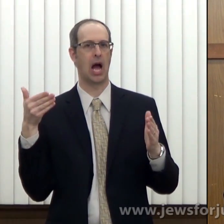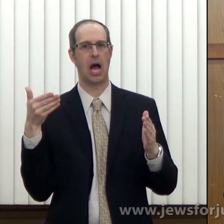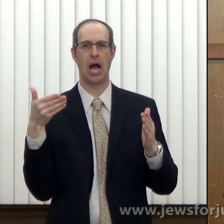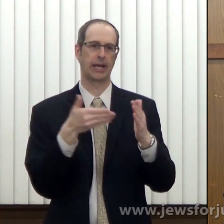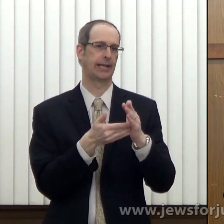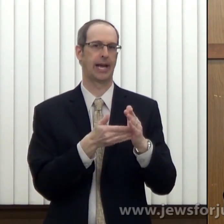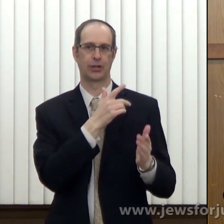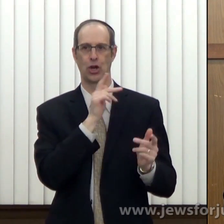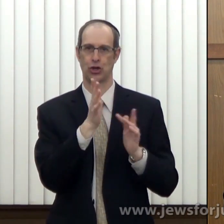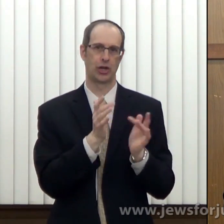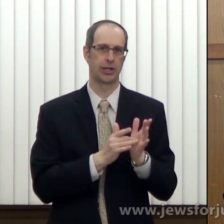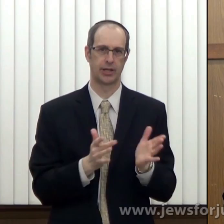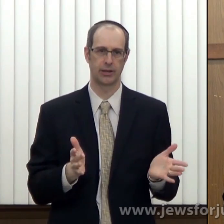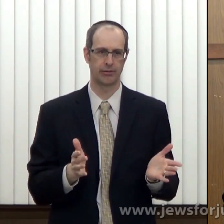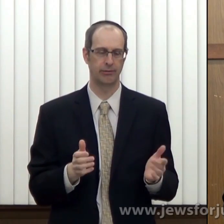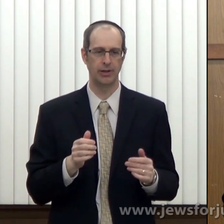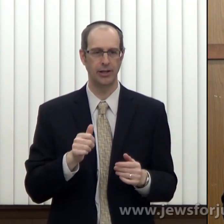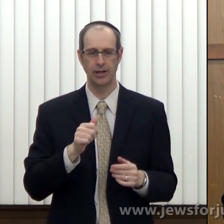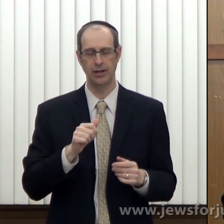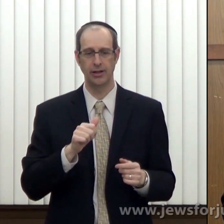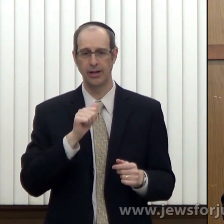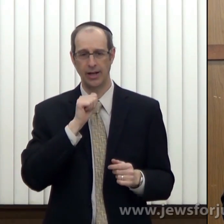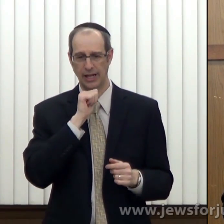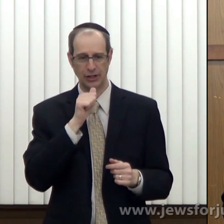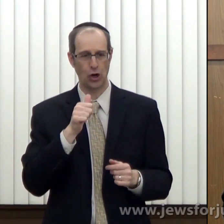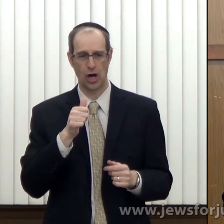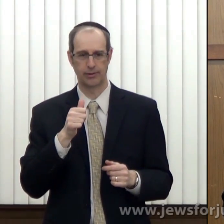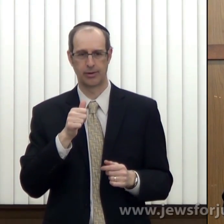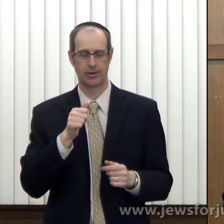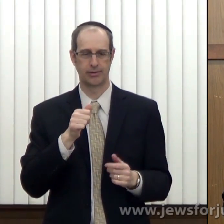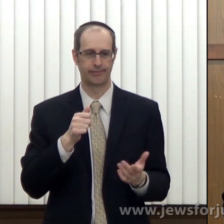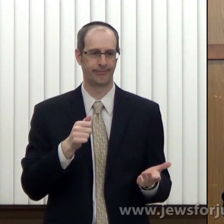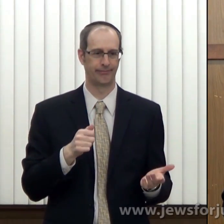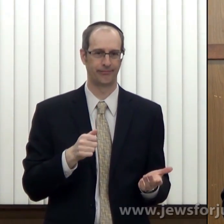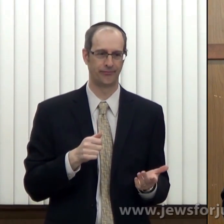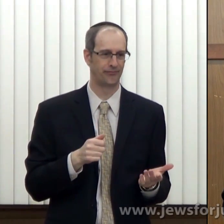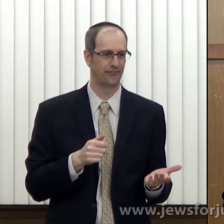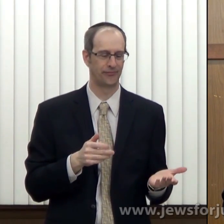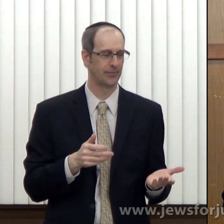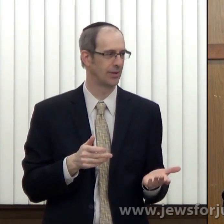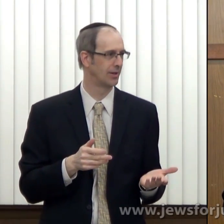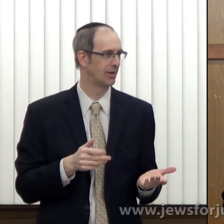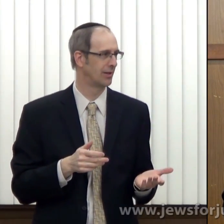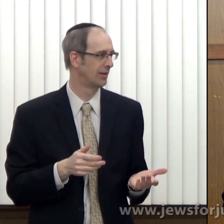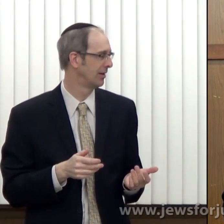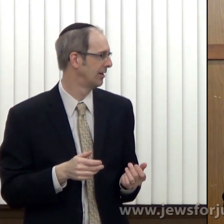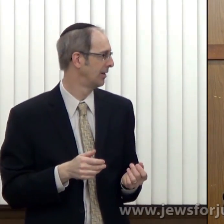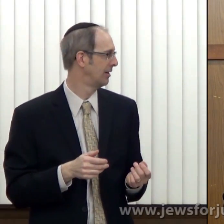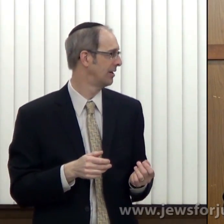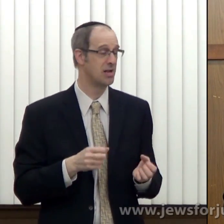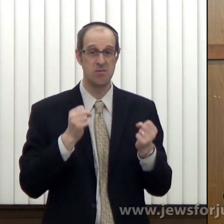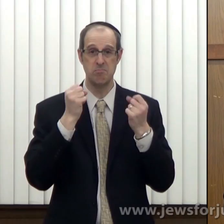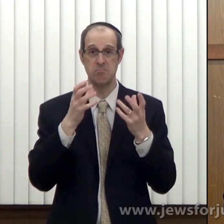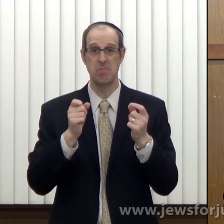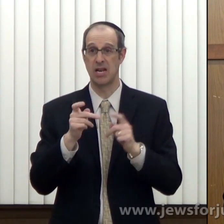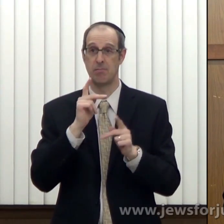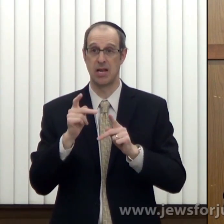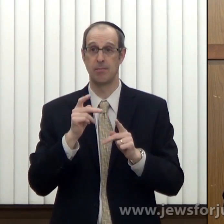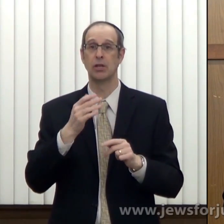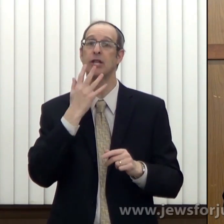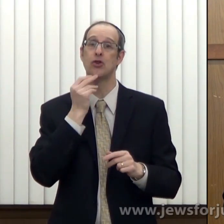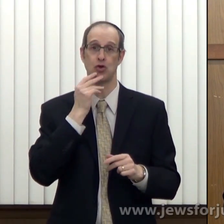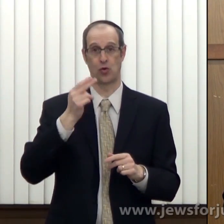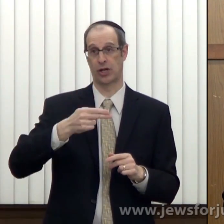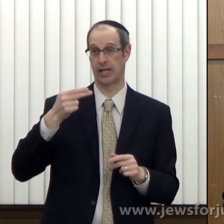Jesus. It's nothing personal against Jesus. As a matter of fact, there have been many people in Jewish history,